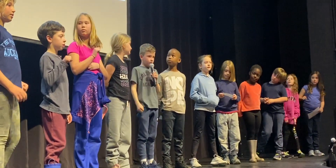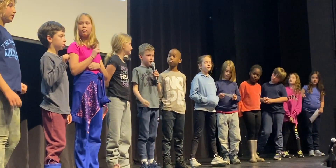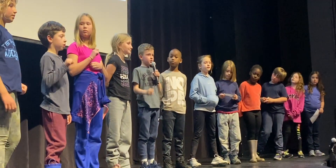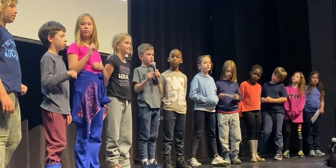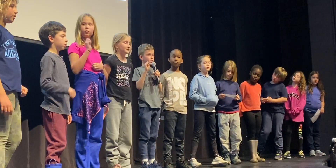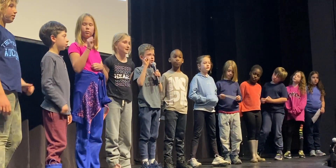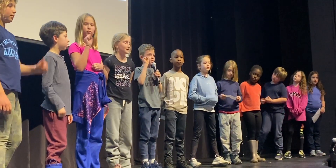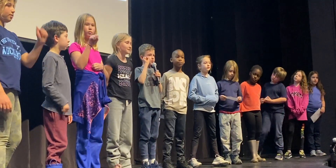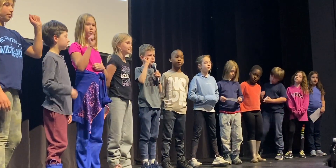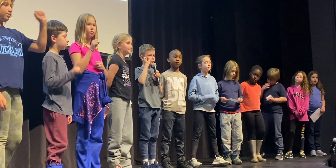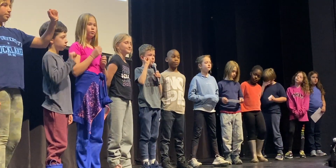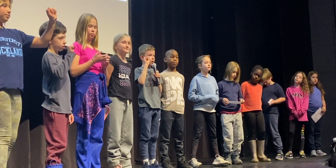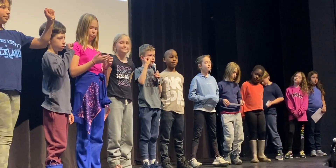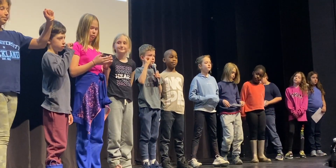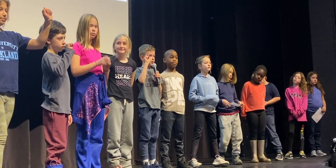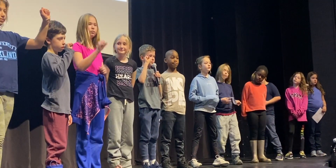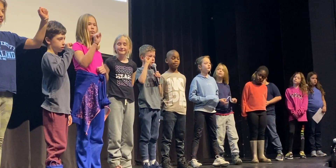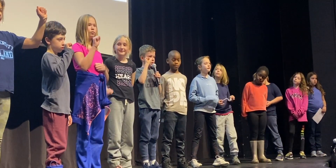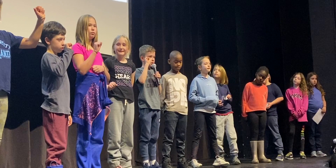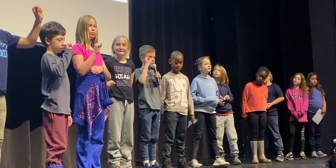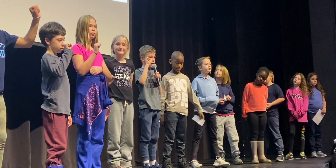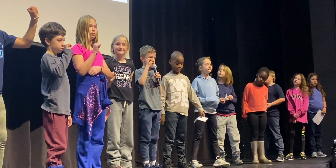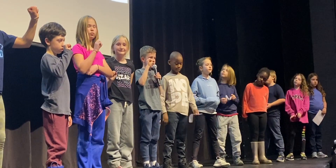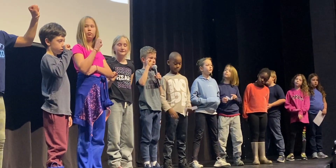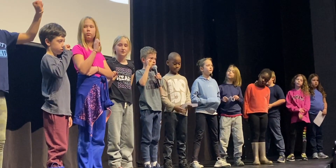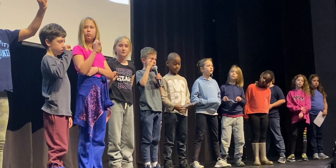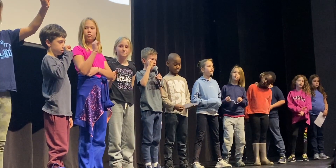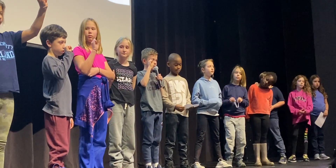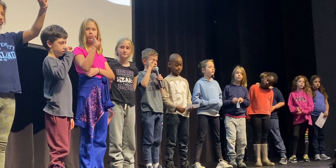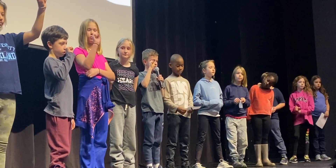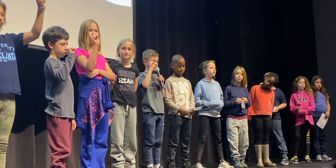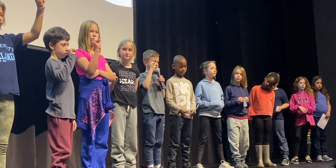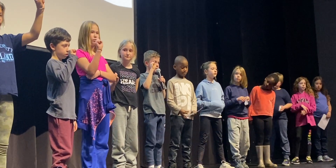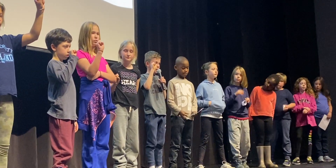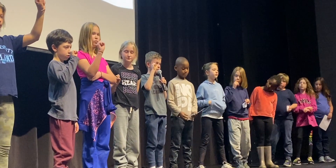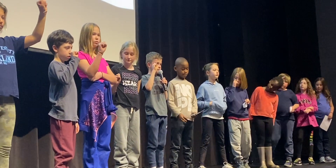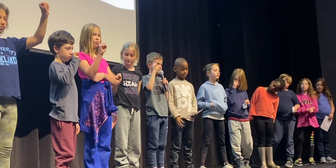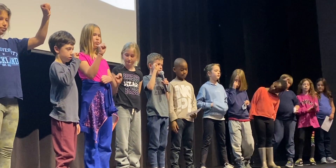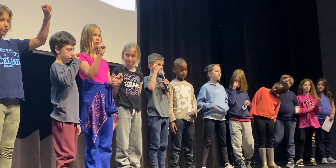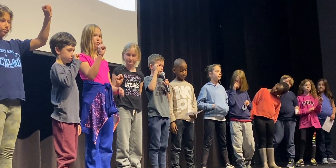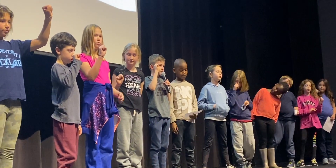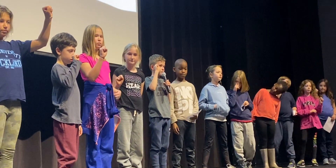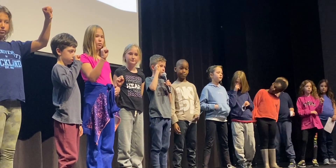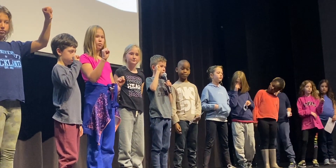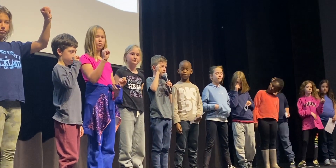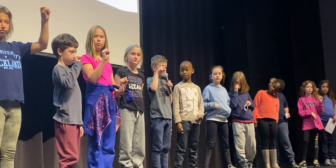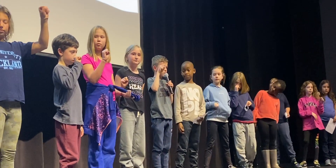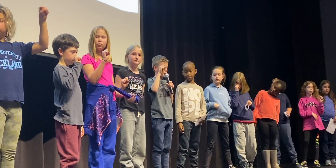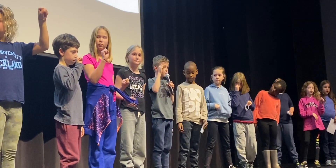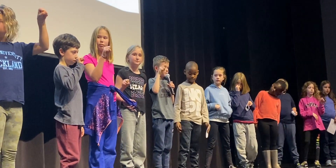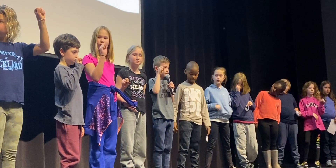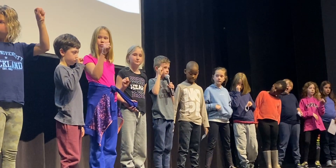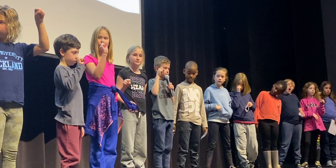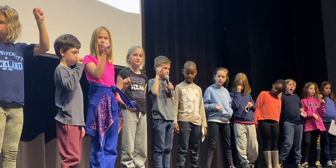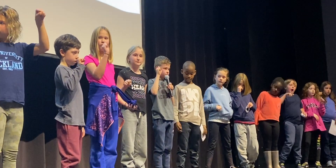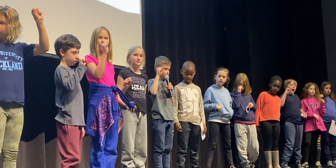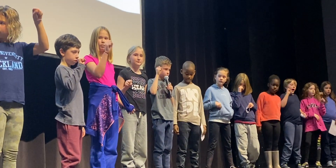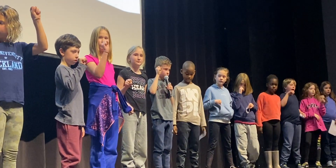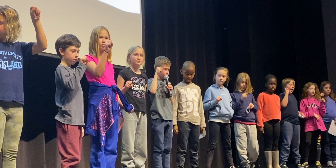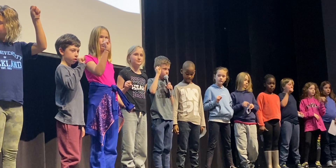Close your hand into a palm and put the thumb in front of the closed thumb. Try it.